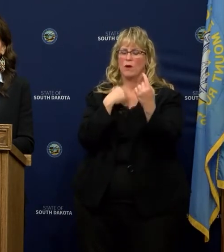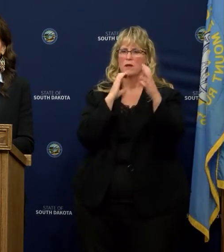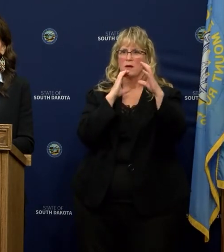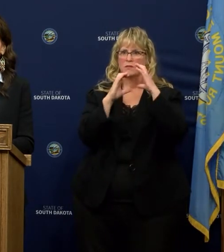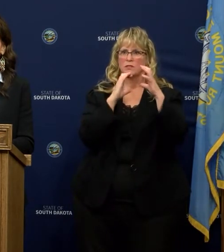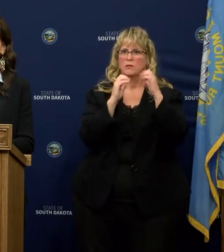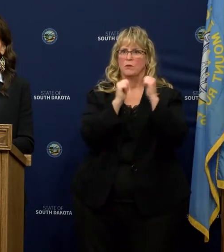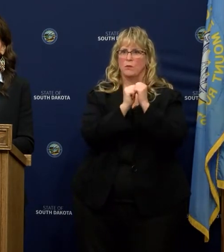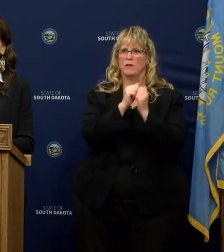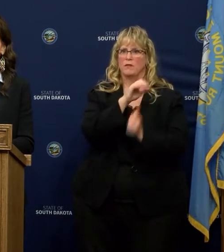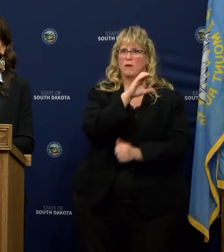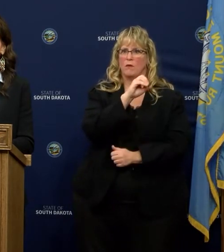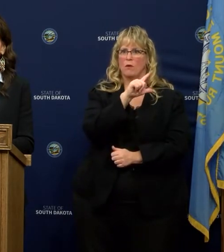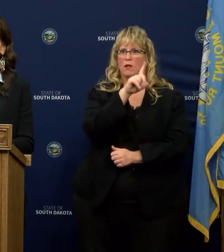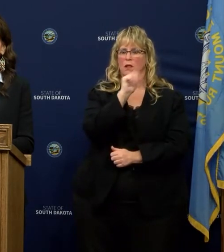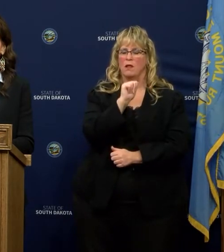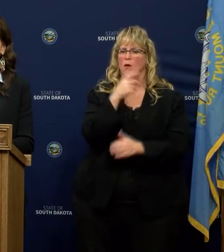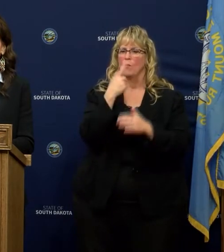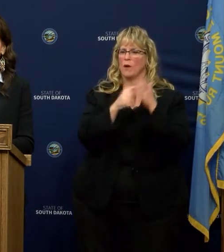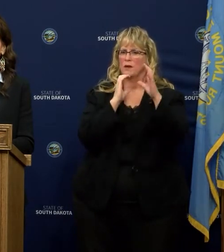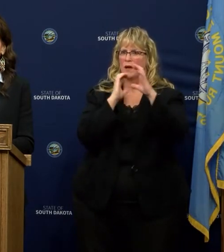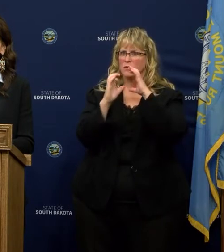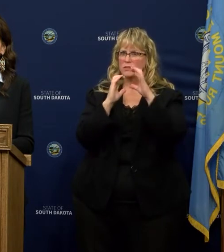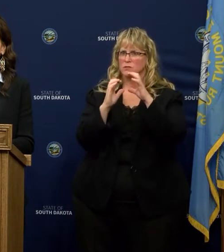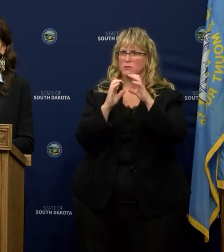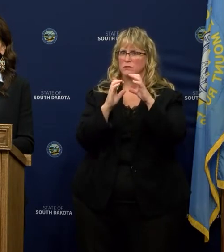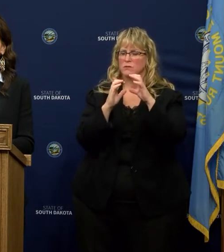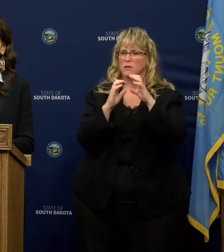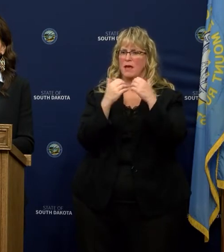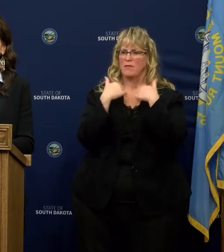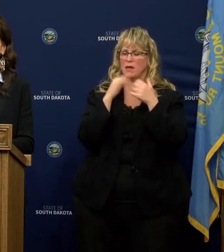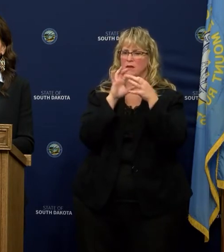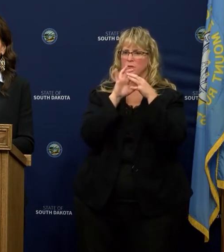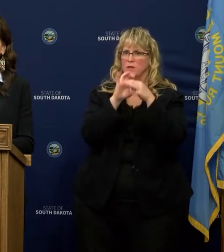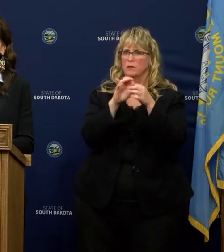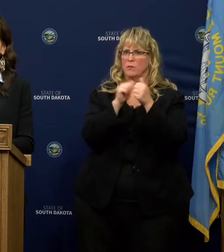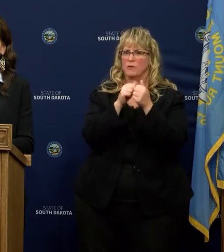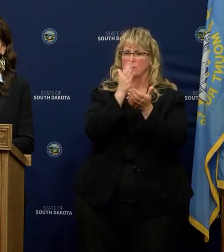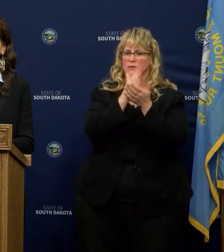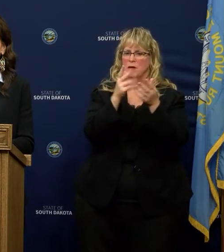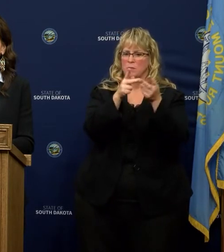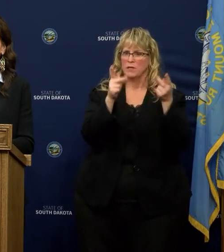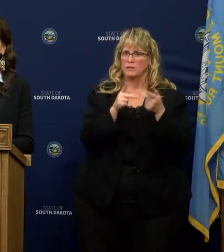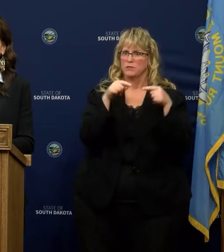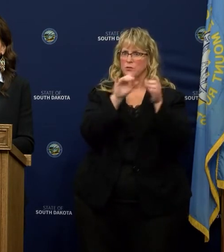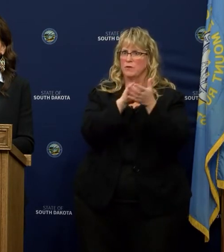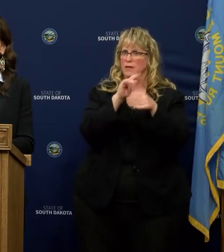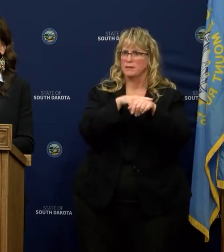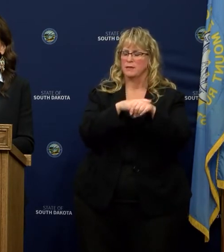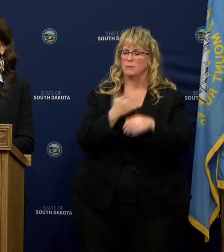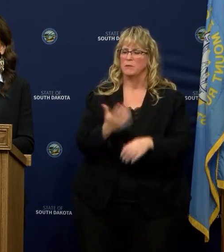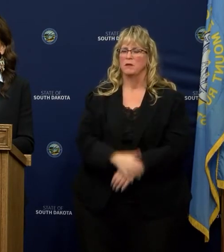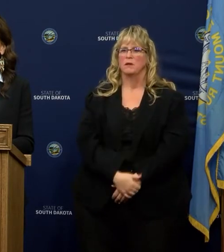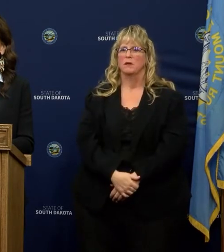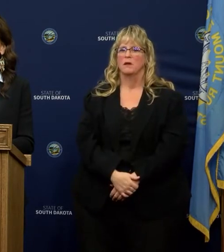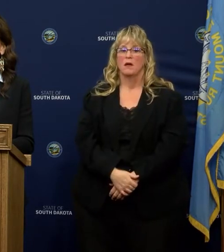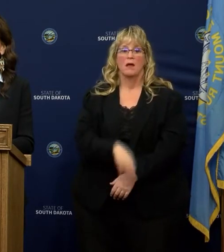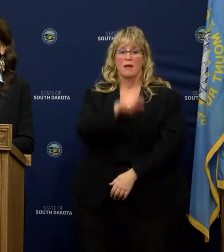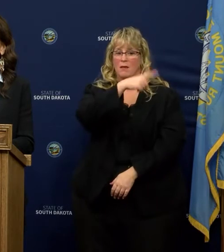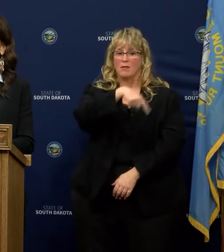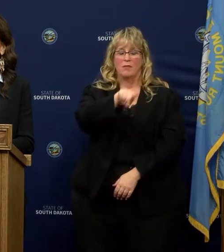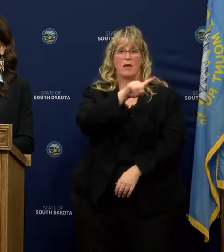Oglala Sioux Tribe. What conversations have been had with the Oglala Sioux Tribe in relation to these checkpoints during that time then? They are included